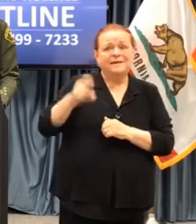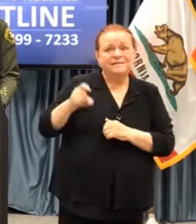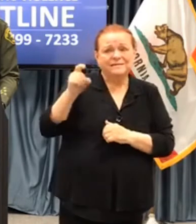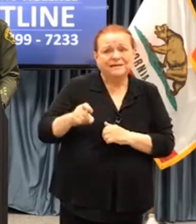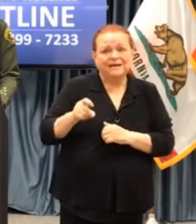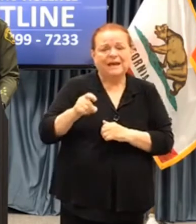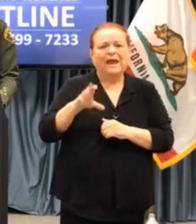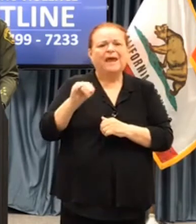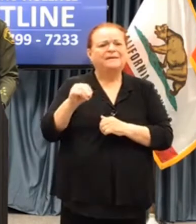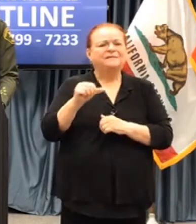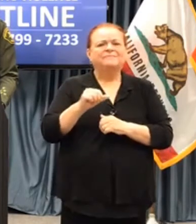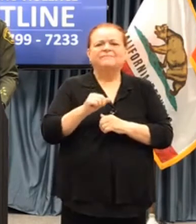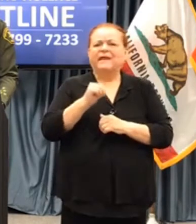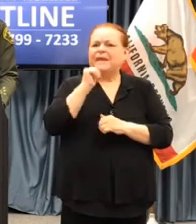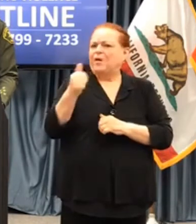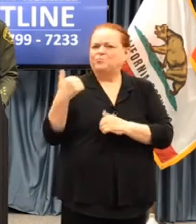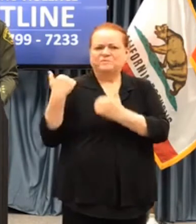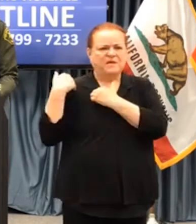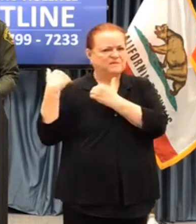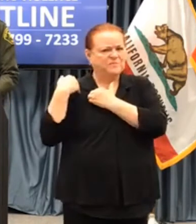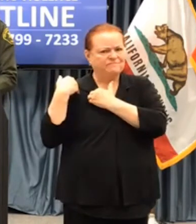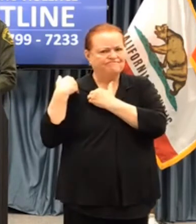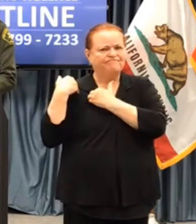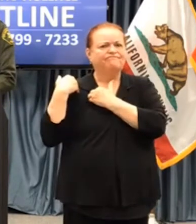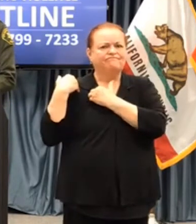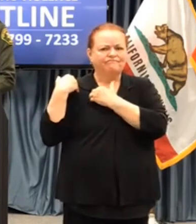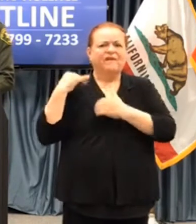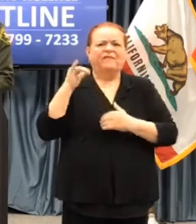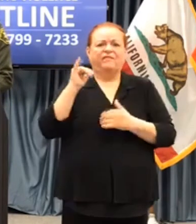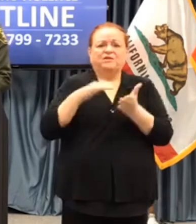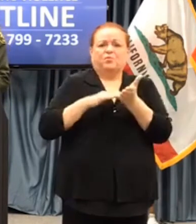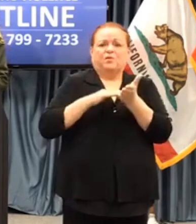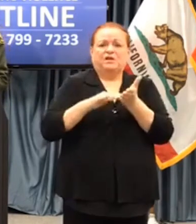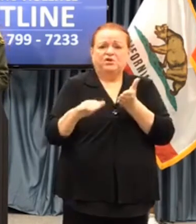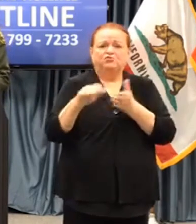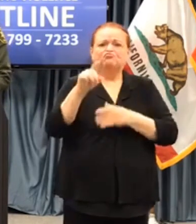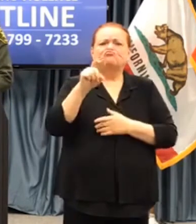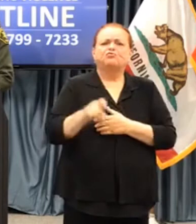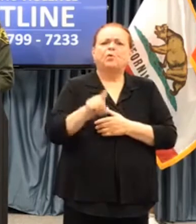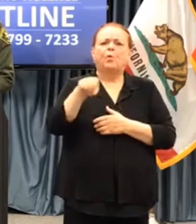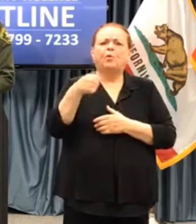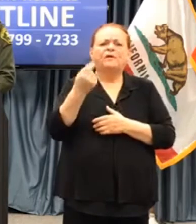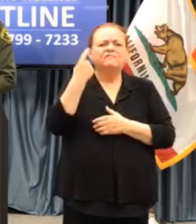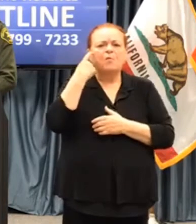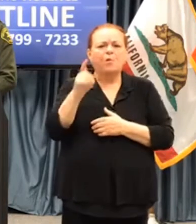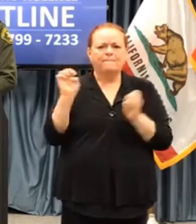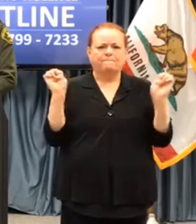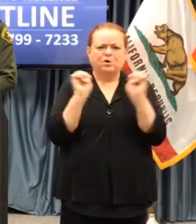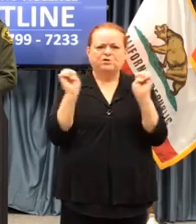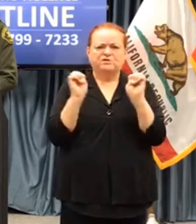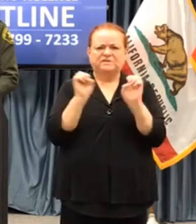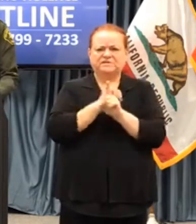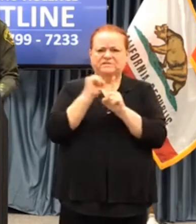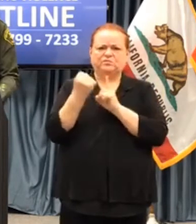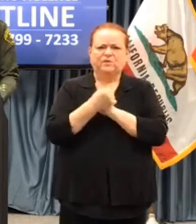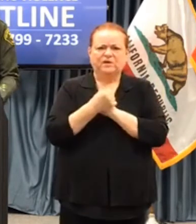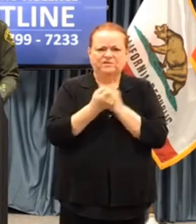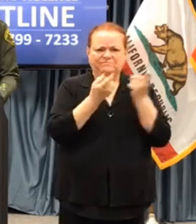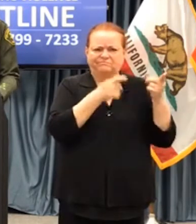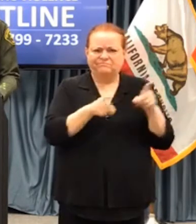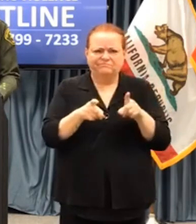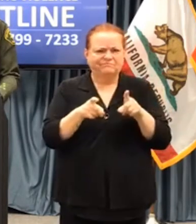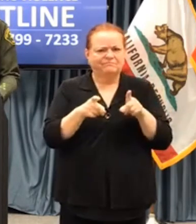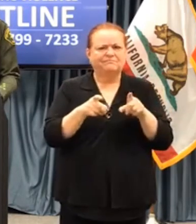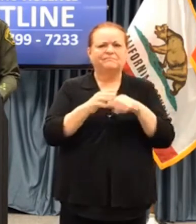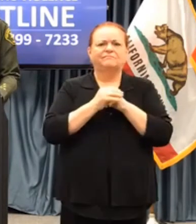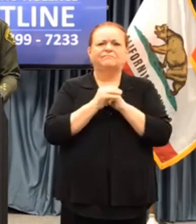blatantly irresponsible. These release measures should only be employed to address emergency conditions, and only during the period